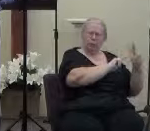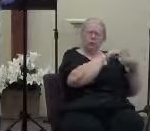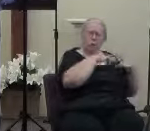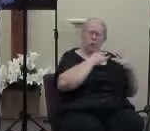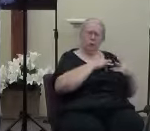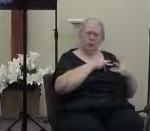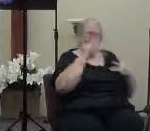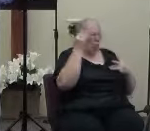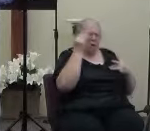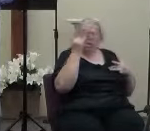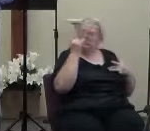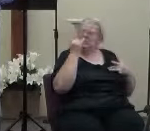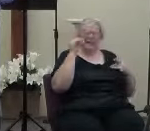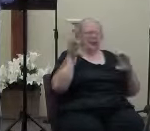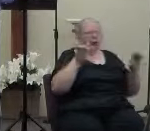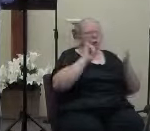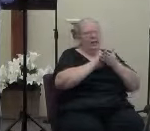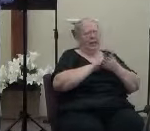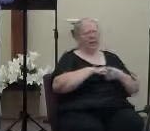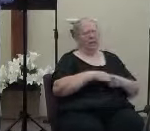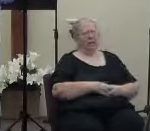Why would He do that?